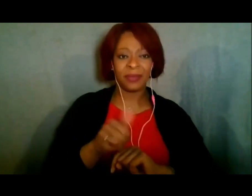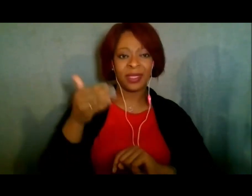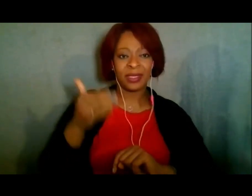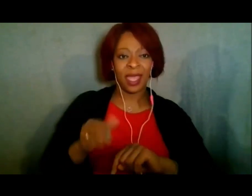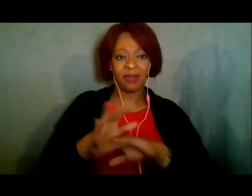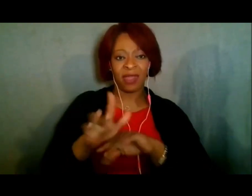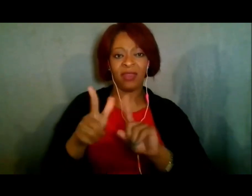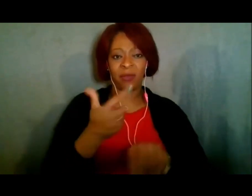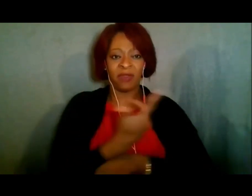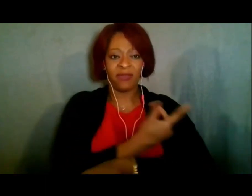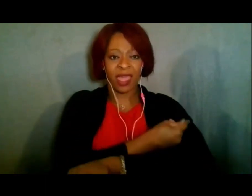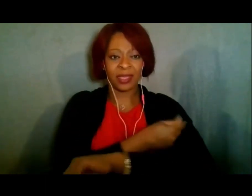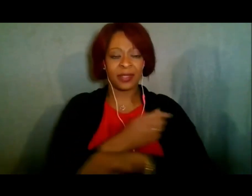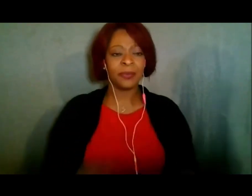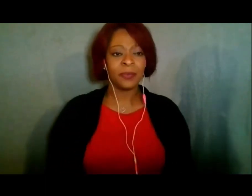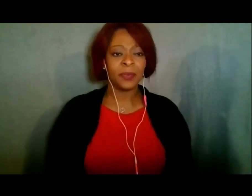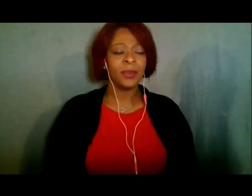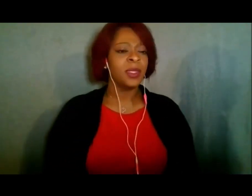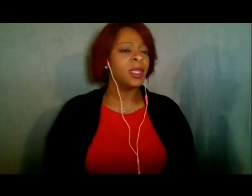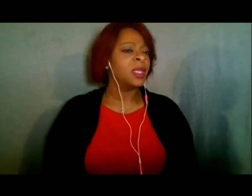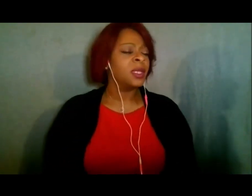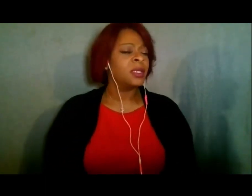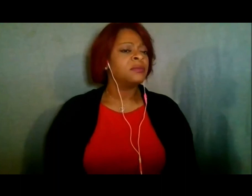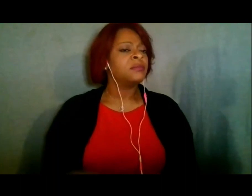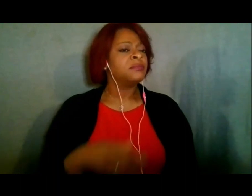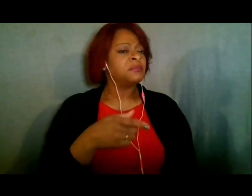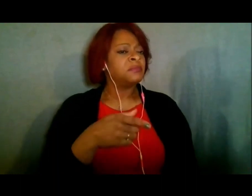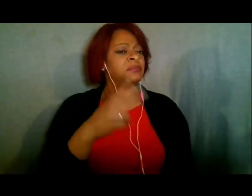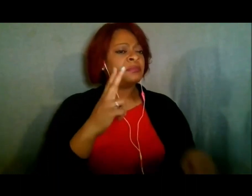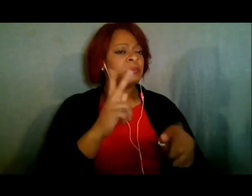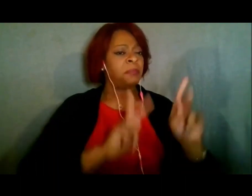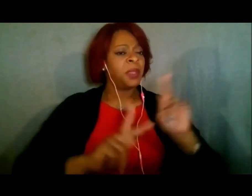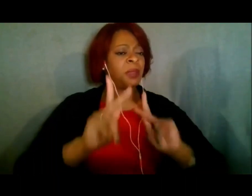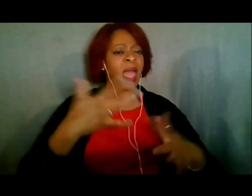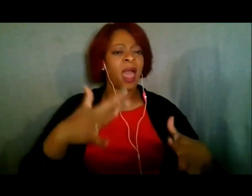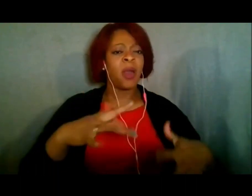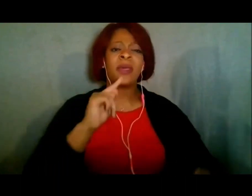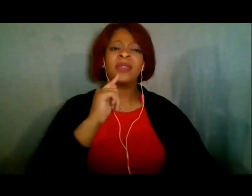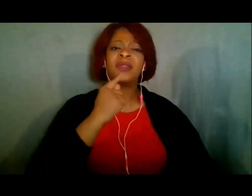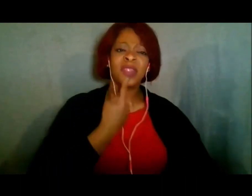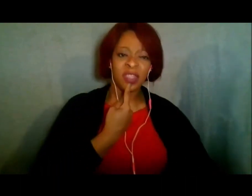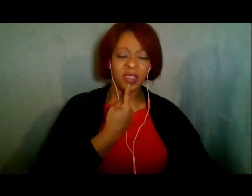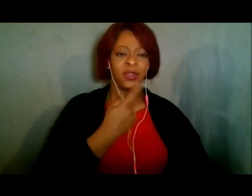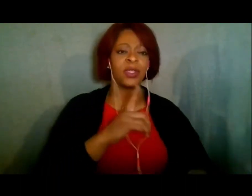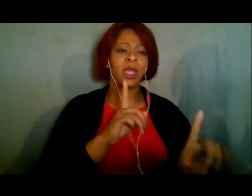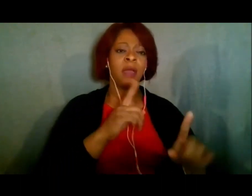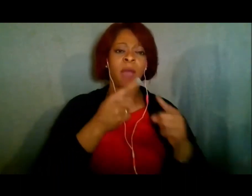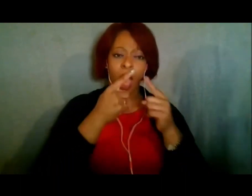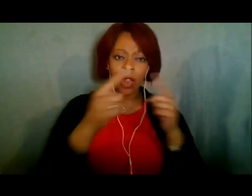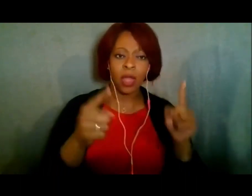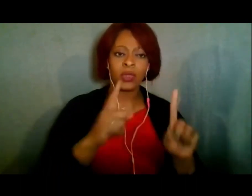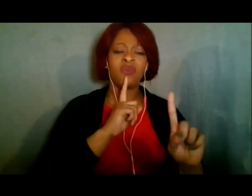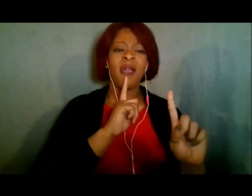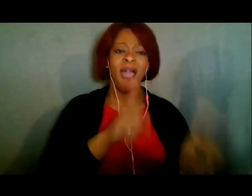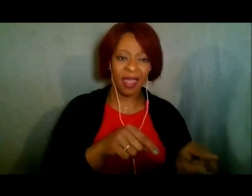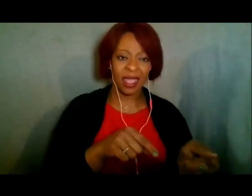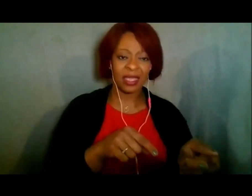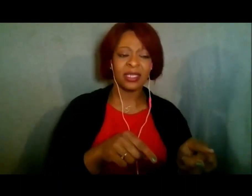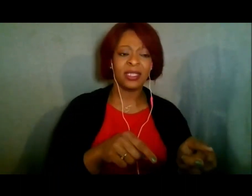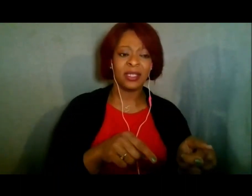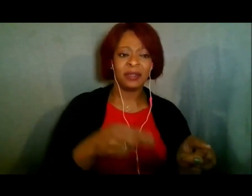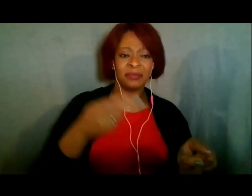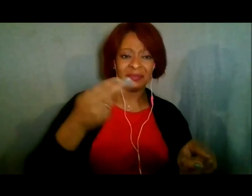You mentioned people have had have a history of severe allergic reactions. So if I've had a history of a severe allergic